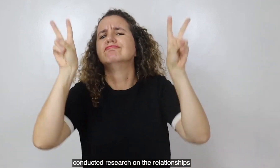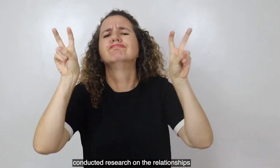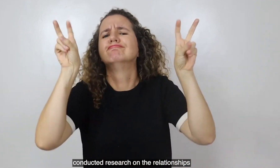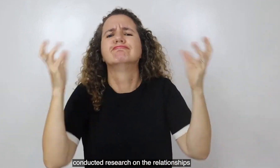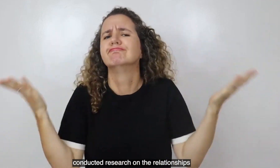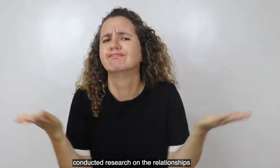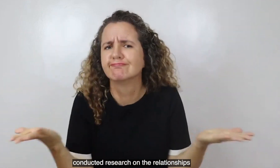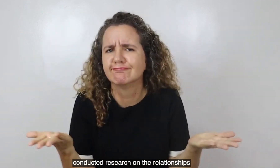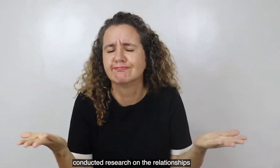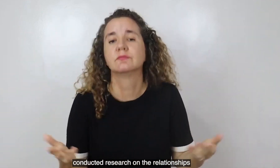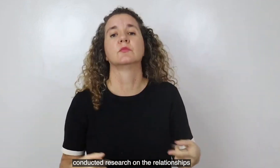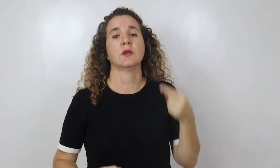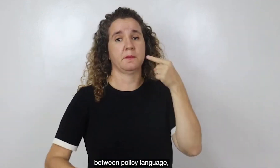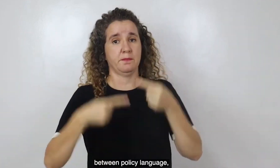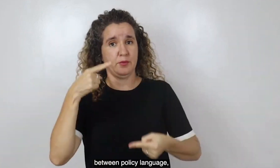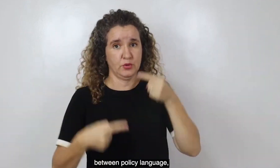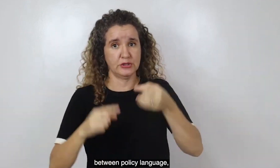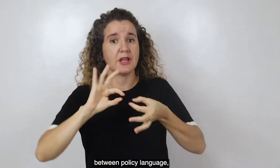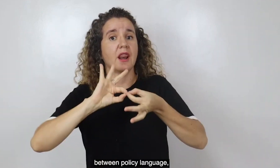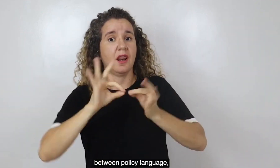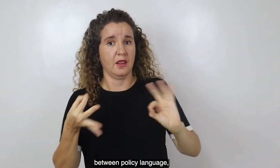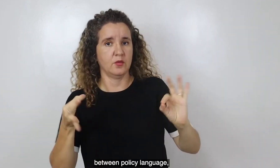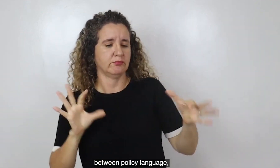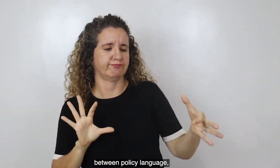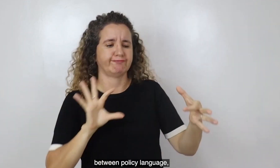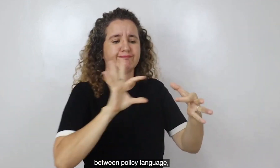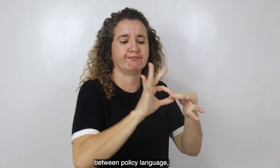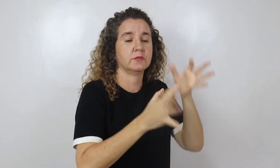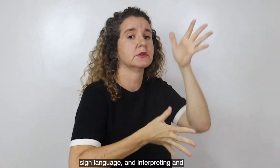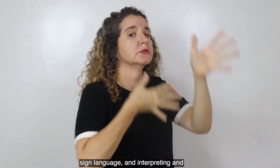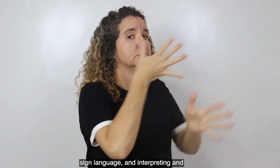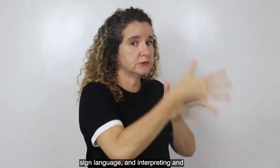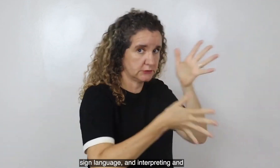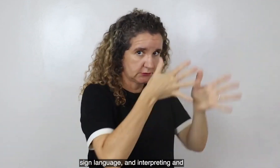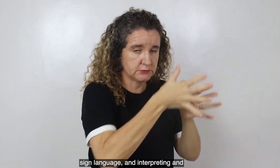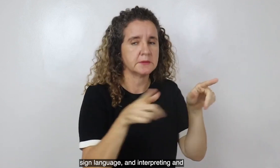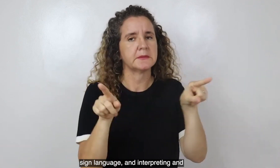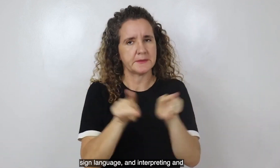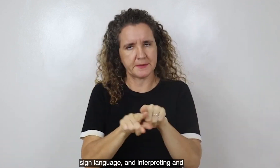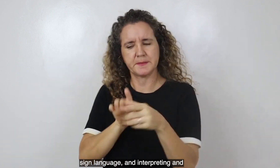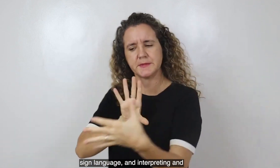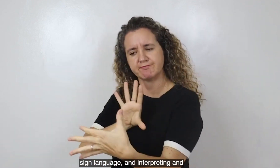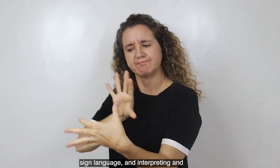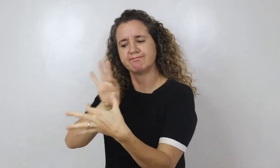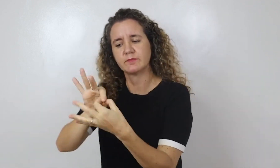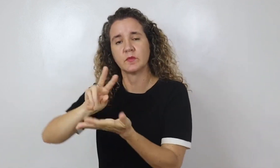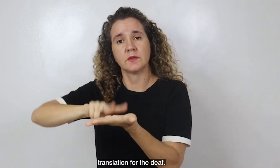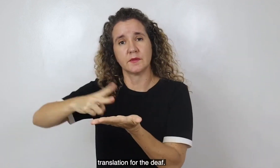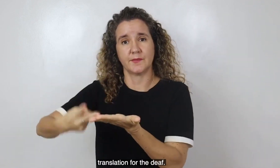language, sign language, and interpreting and translation for the deaf.